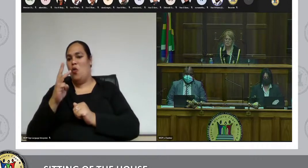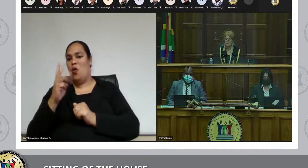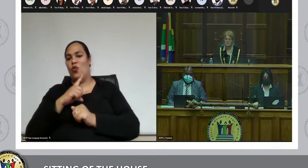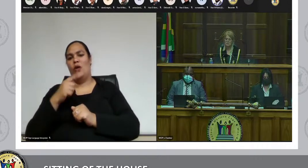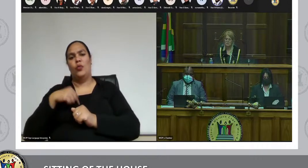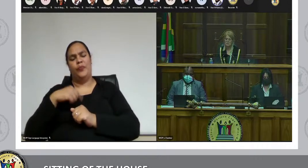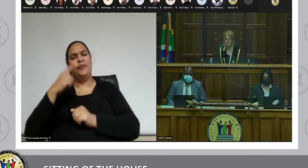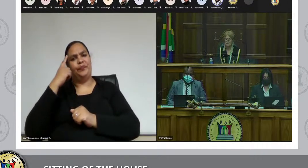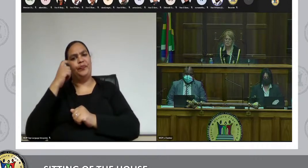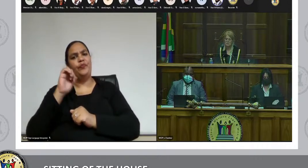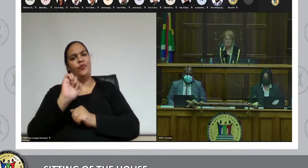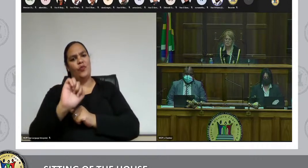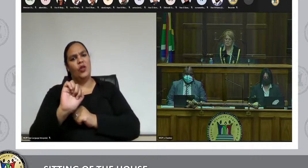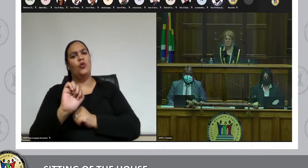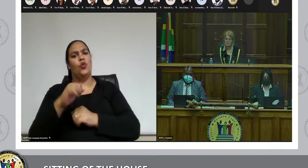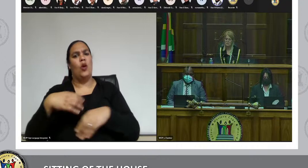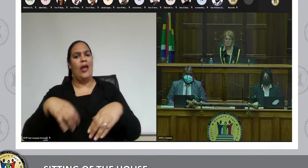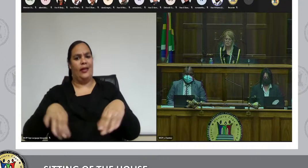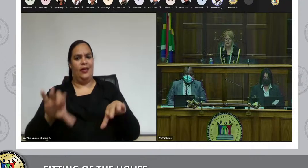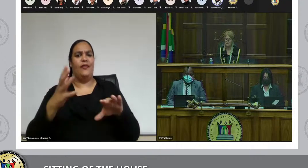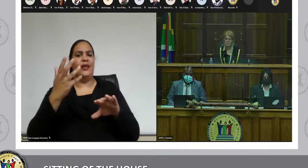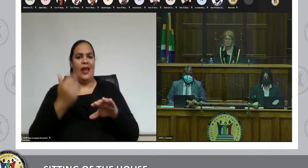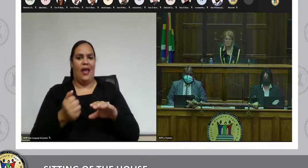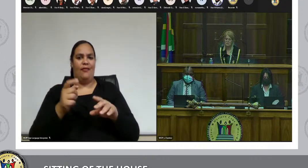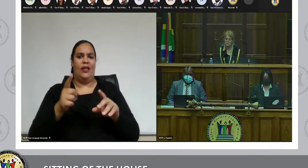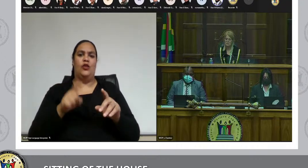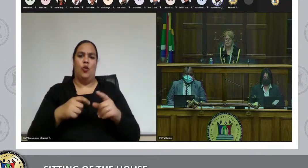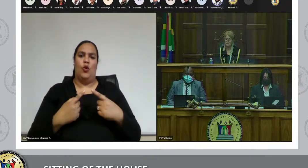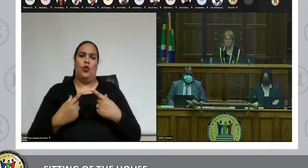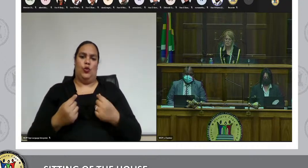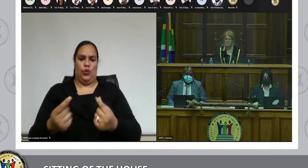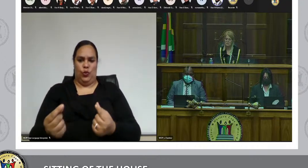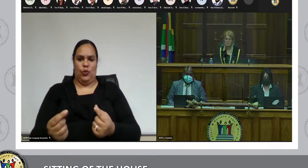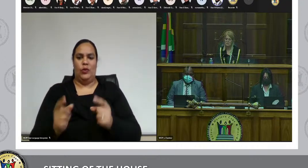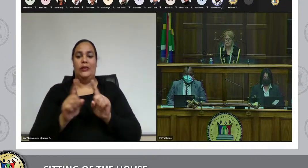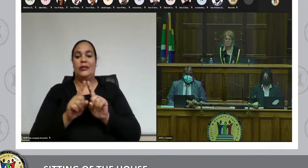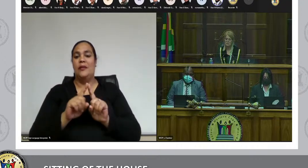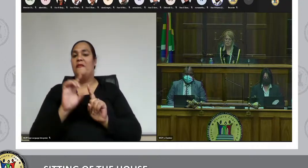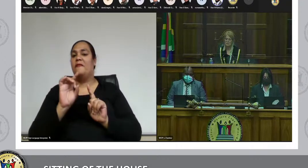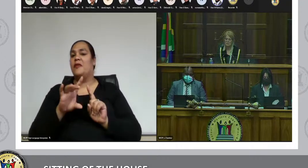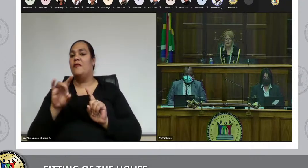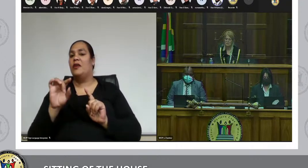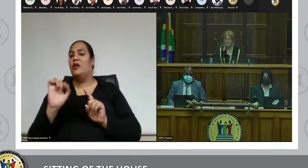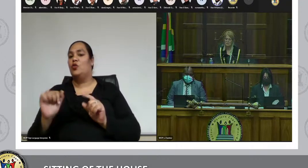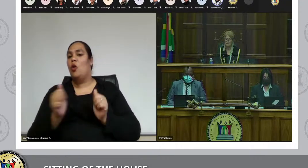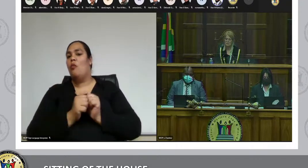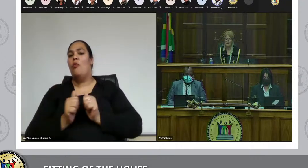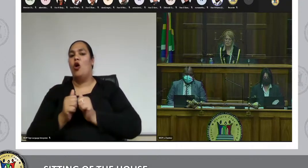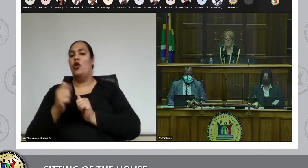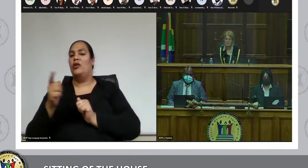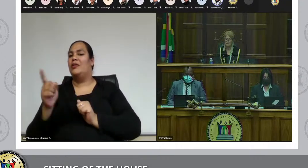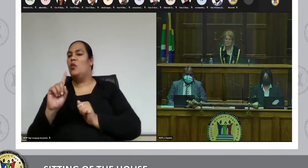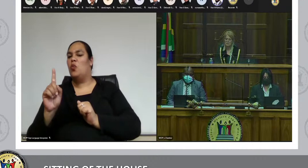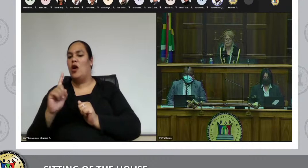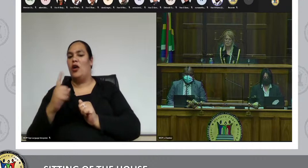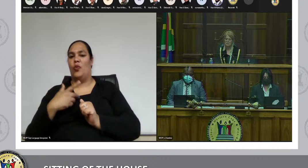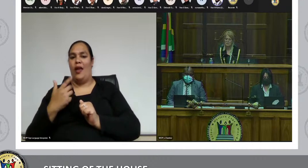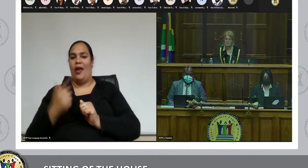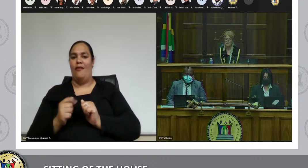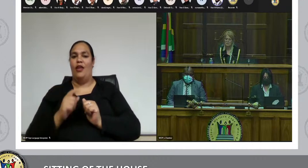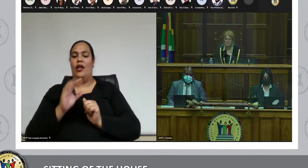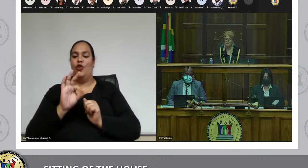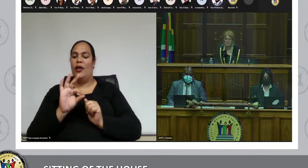that they are activities that they are supposed to run. What is this partnership that we have in terms of the